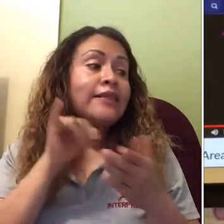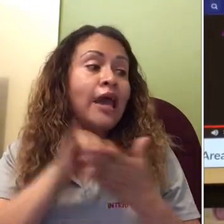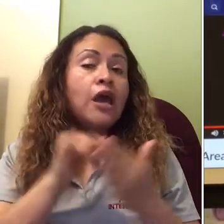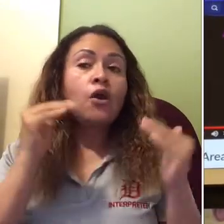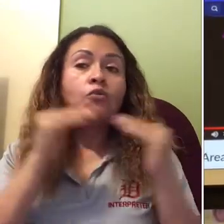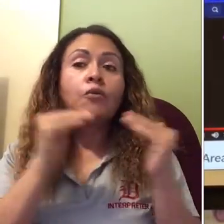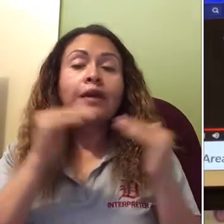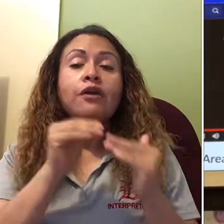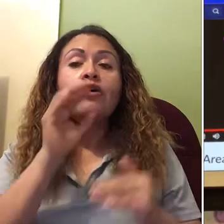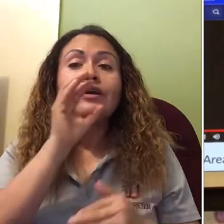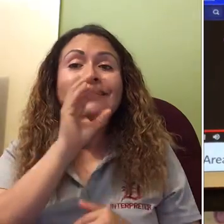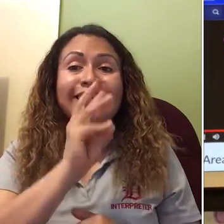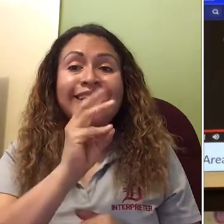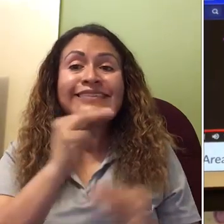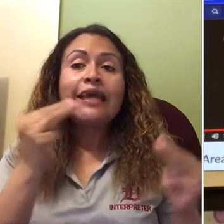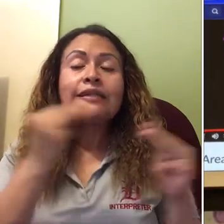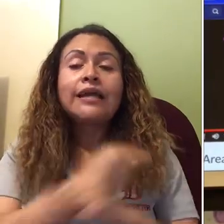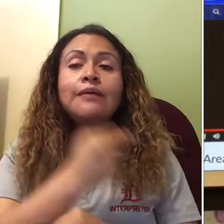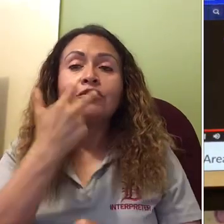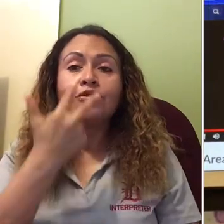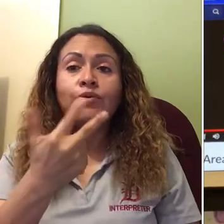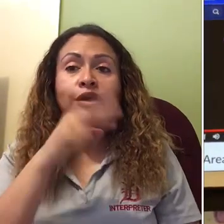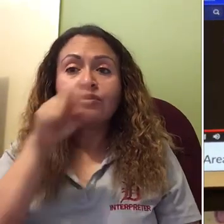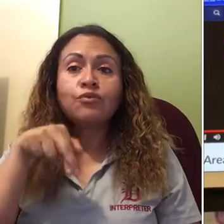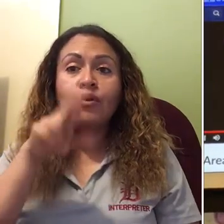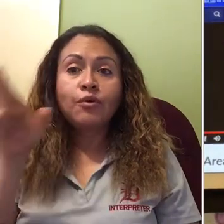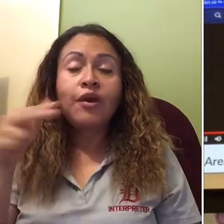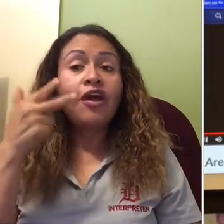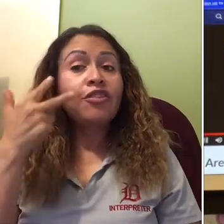to 6 times 3